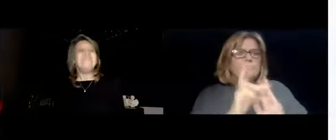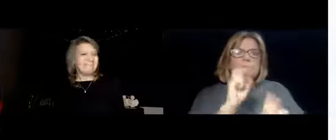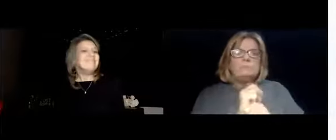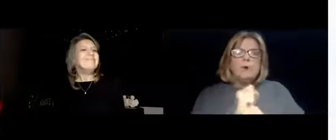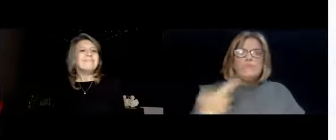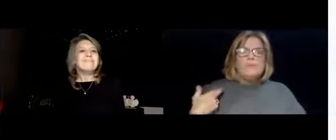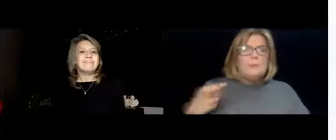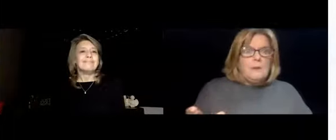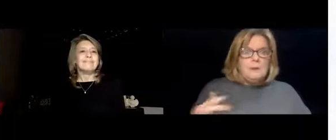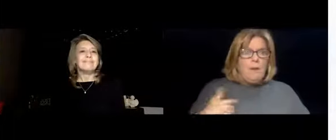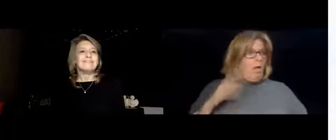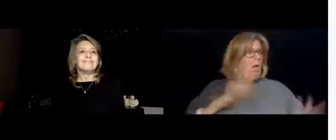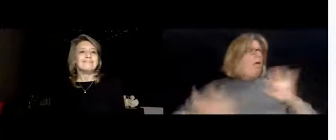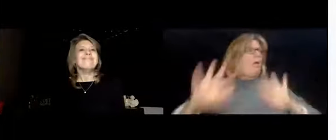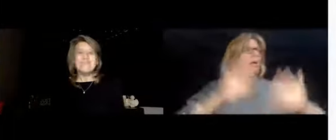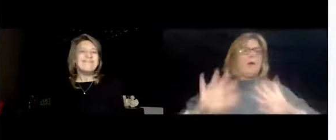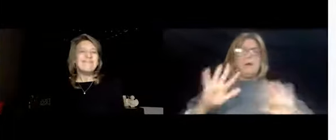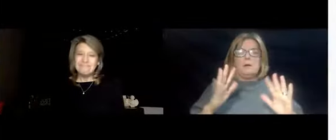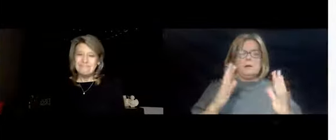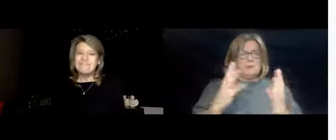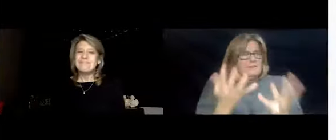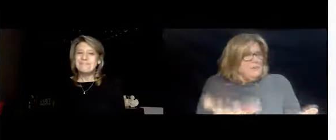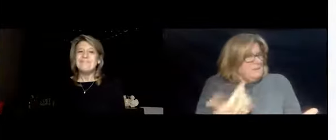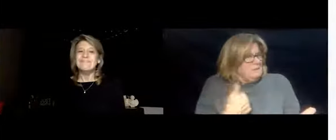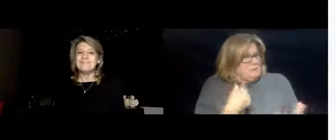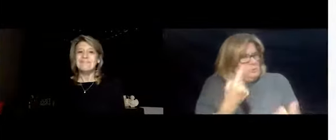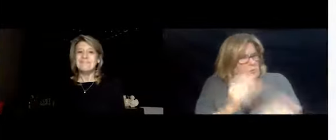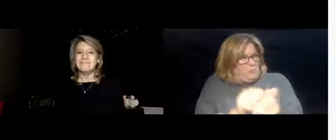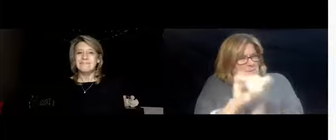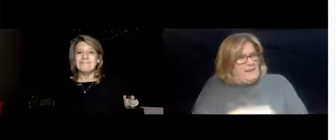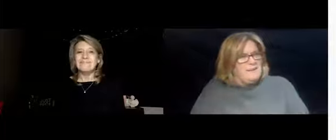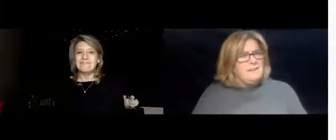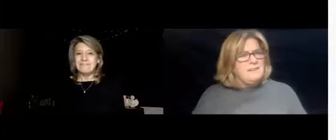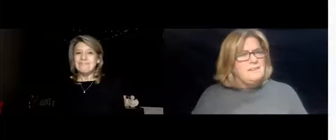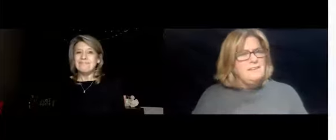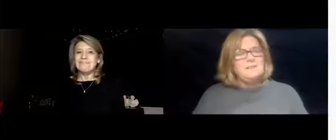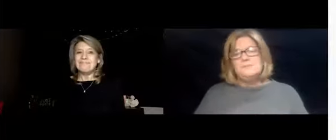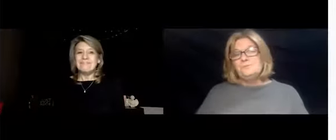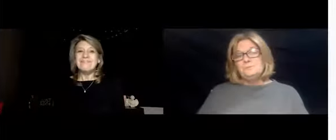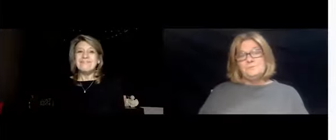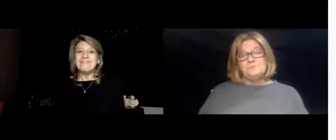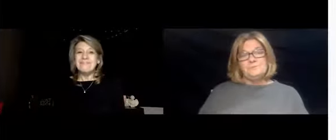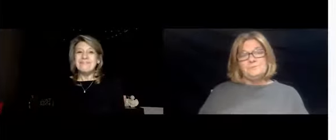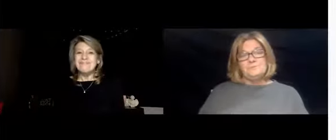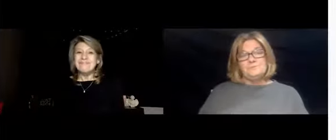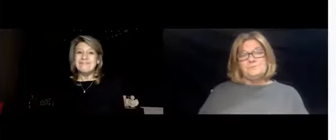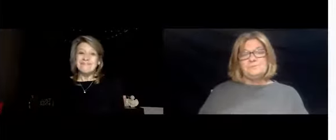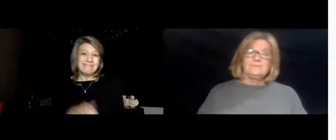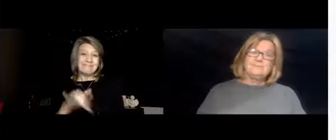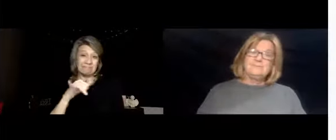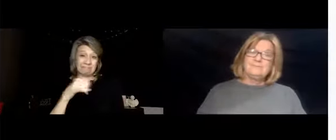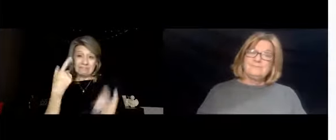or maybe it becomes a religious assignment. And it's like, oh, that's a little awkward. What do you do with that?